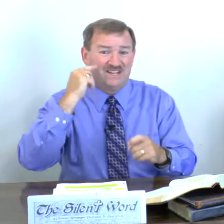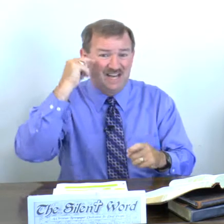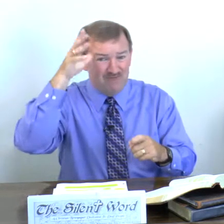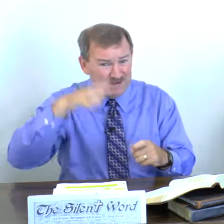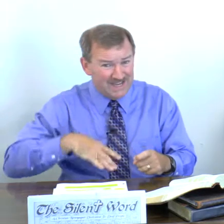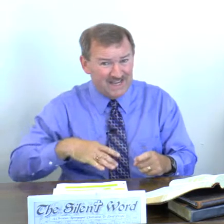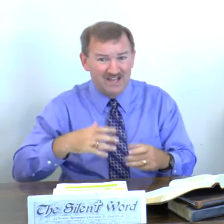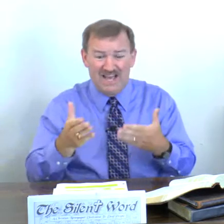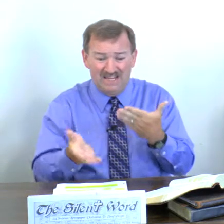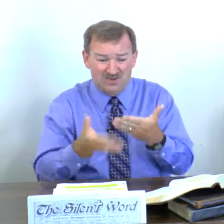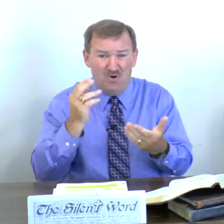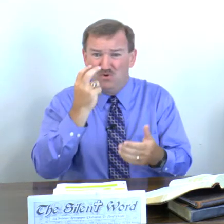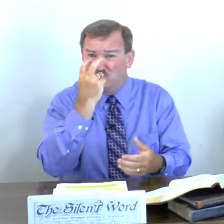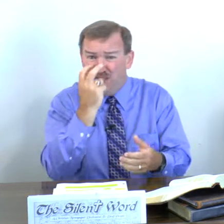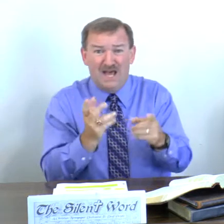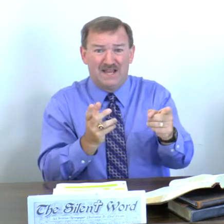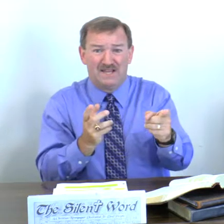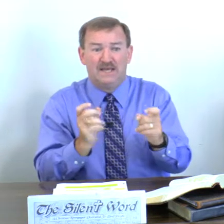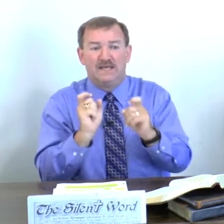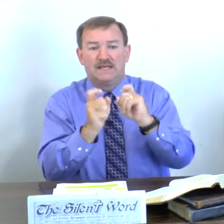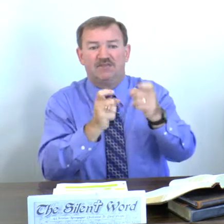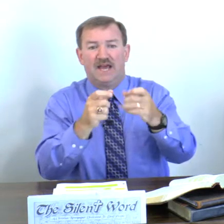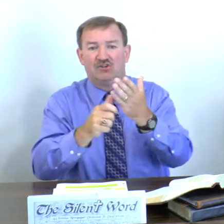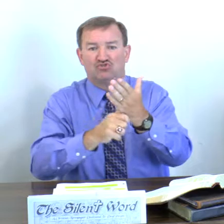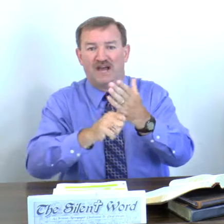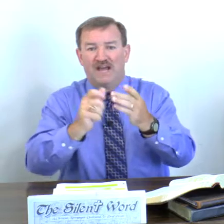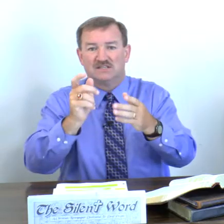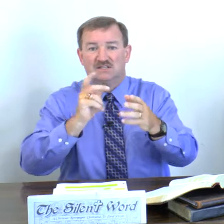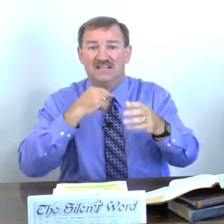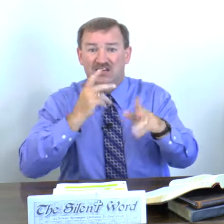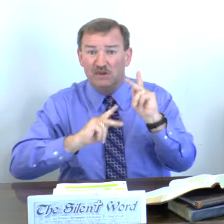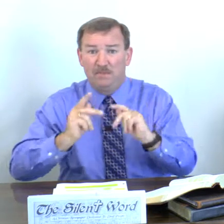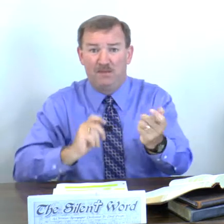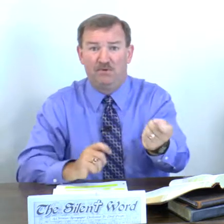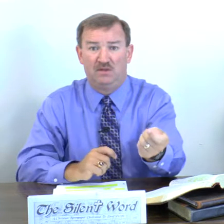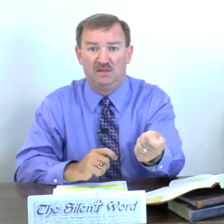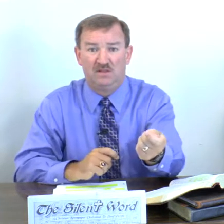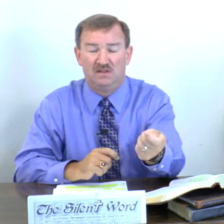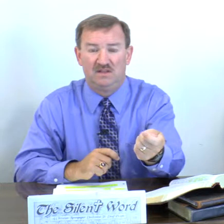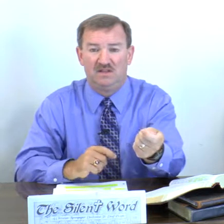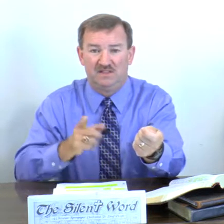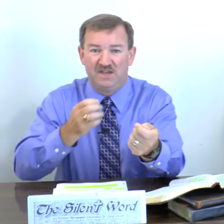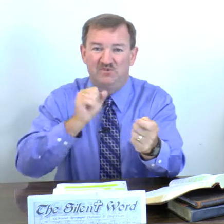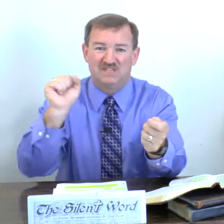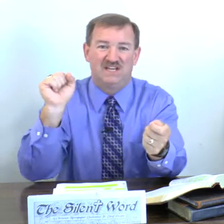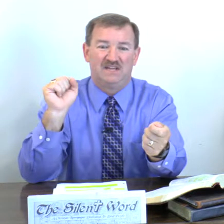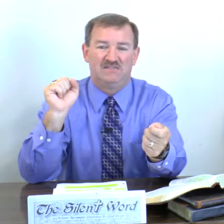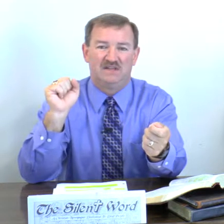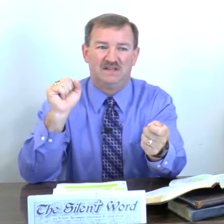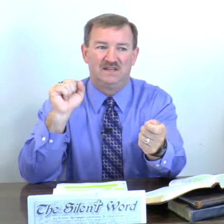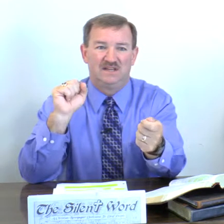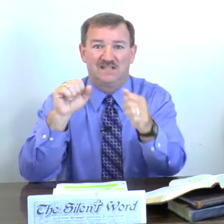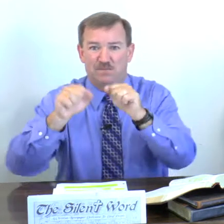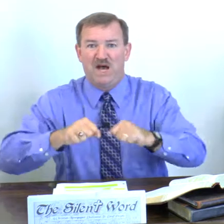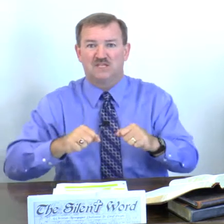deaf man, and he's almost blind, giving out tracts to hearing people, and they were saved. It's